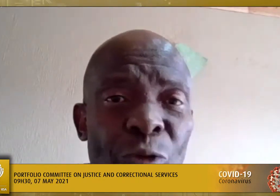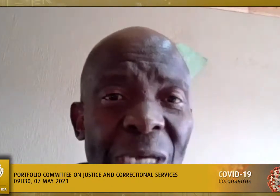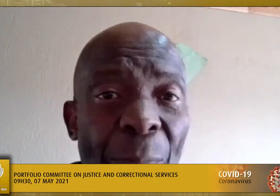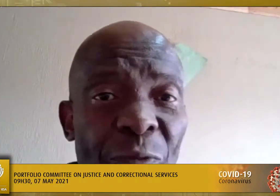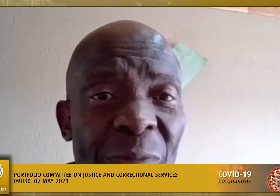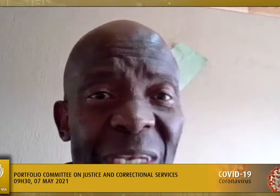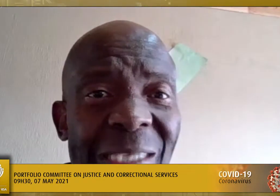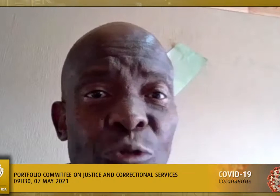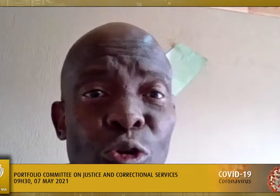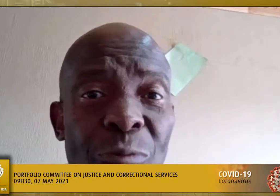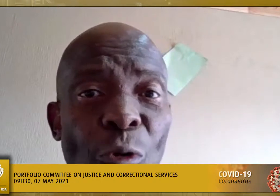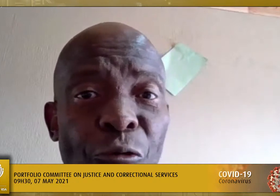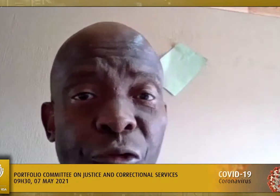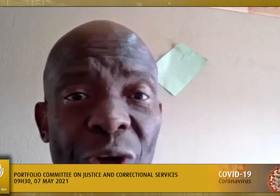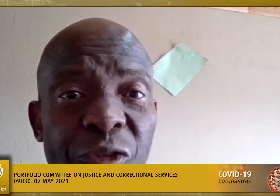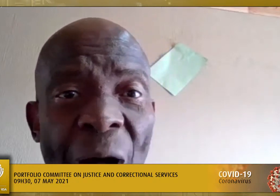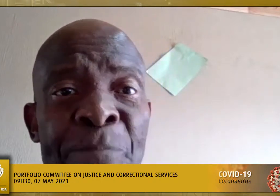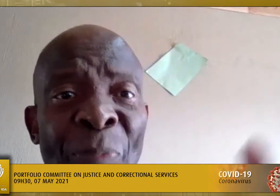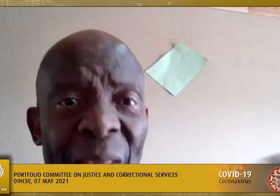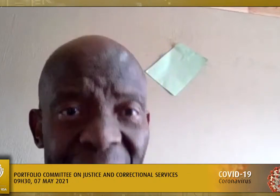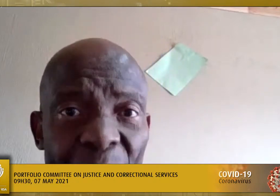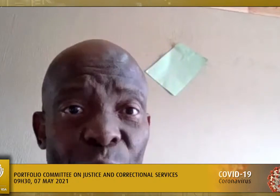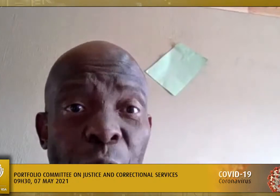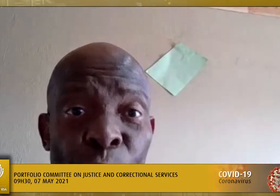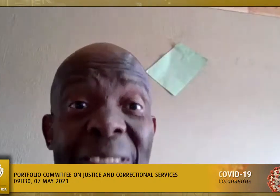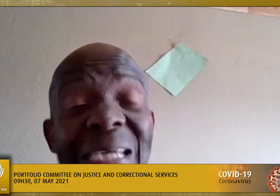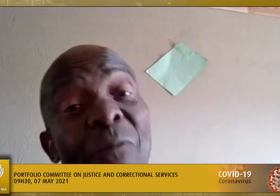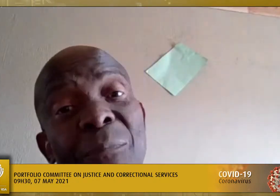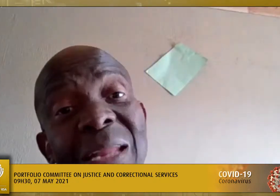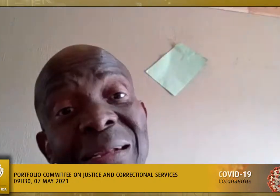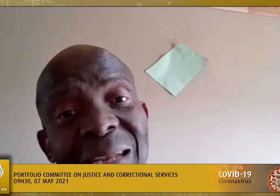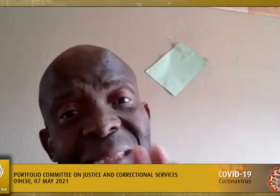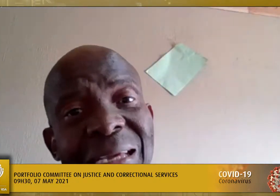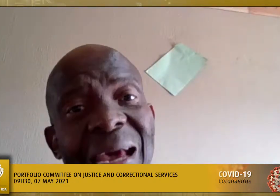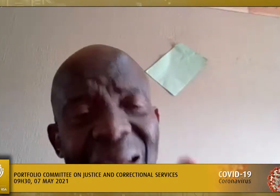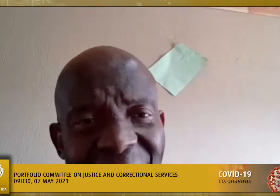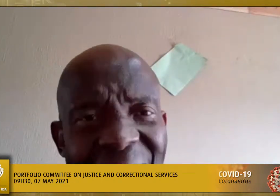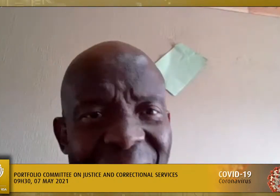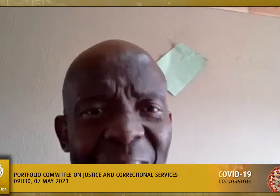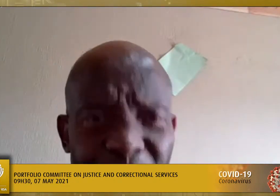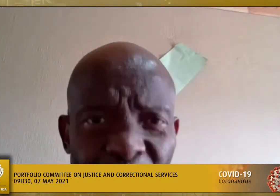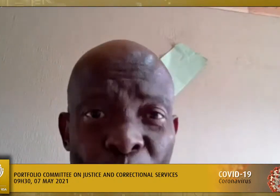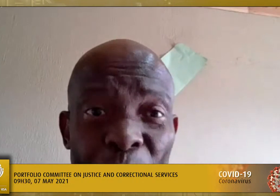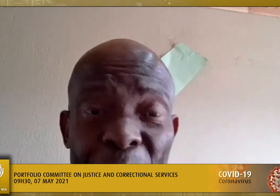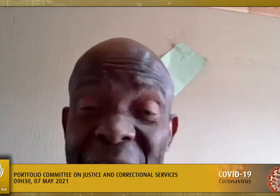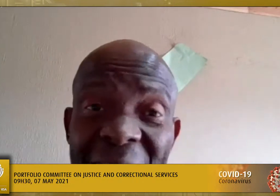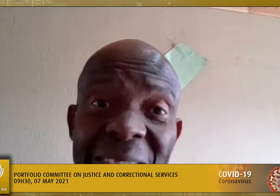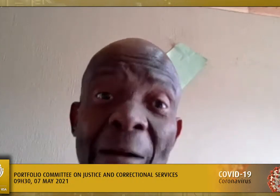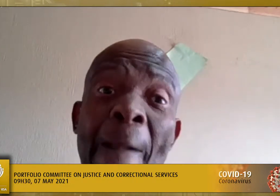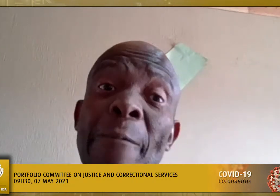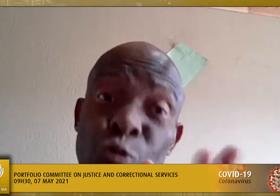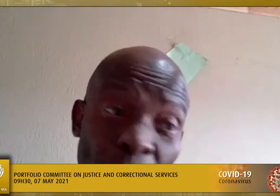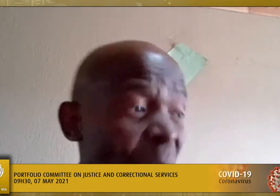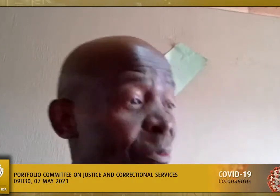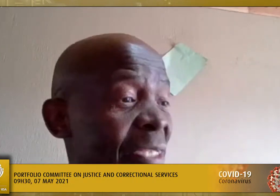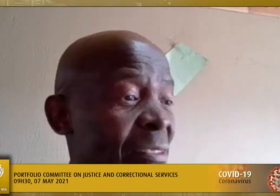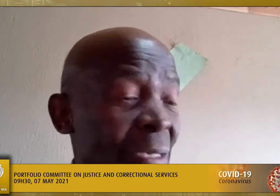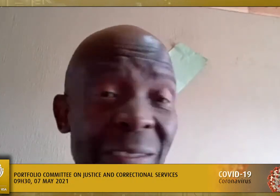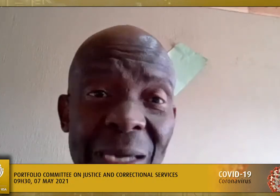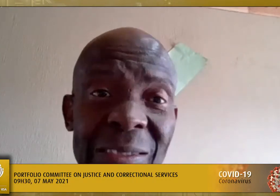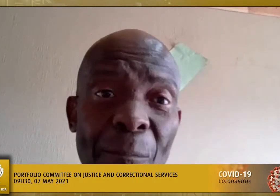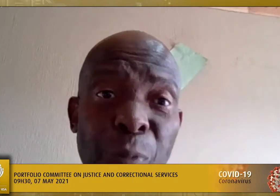within with the supported ministers we should go very far in terms of winning some of the battles and I think that that framework will present to